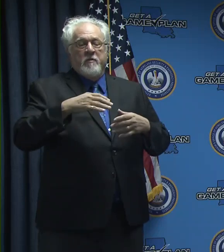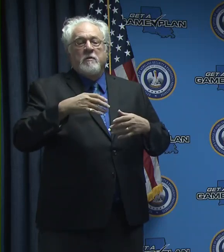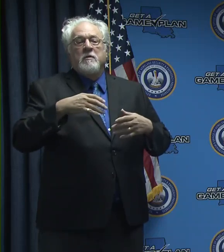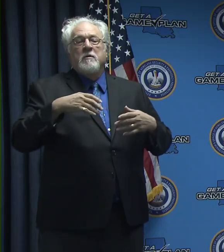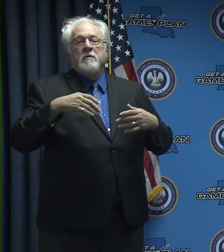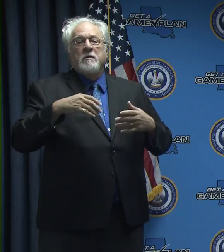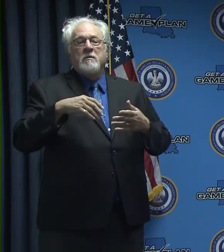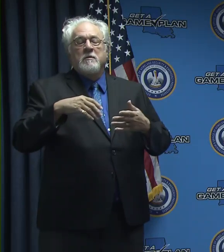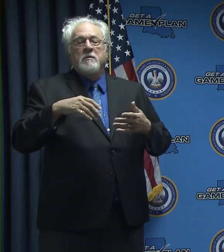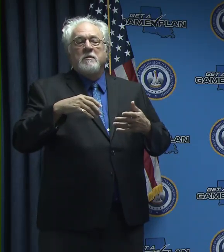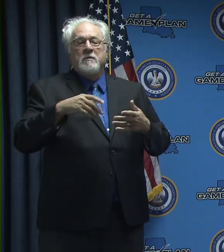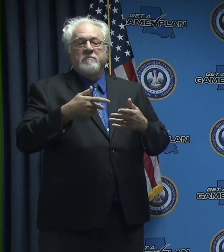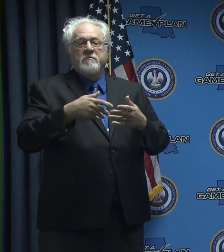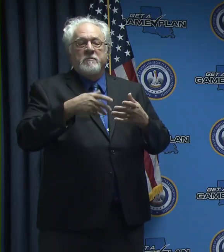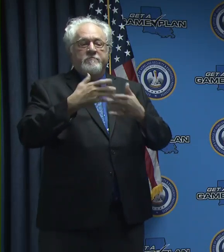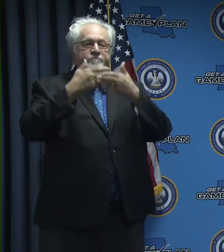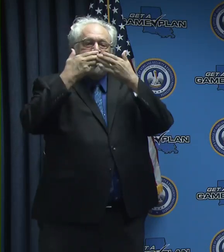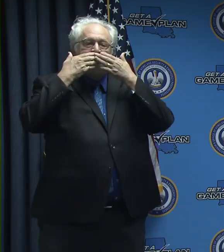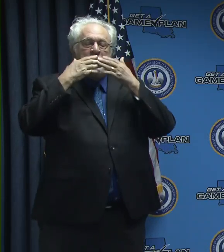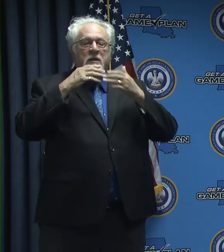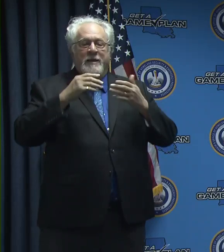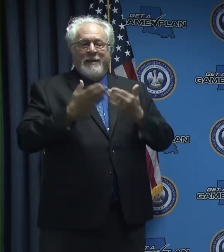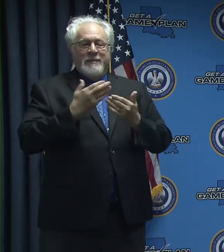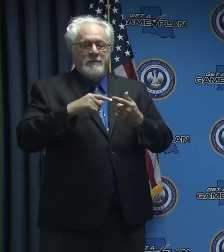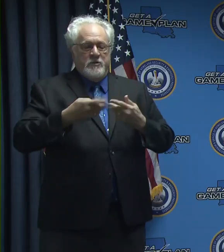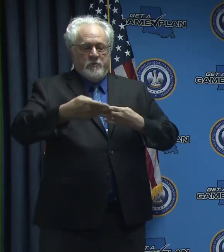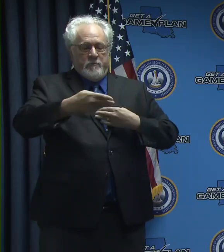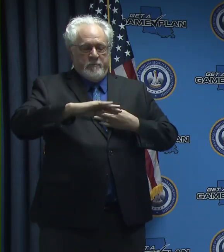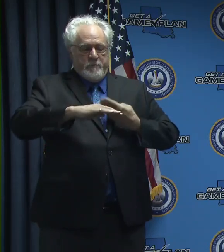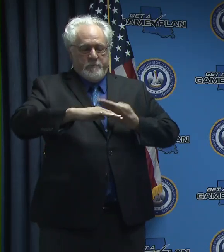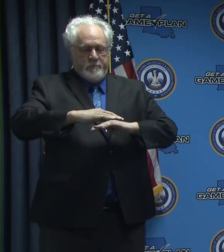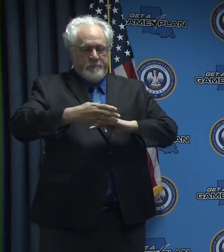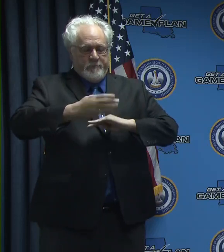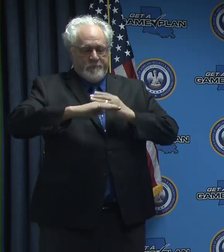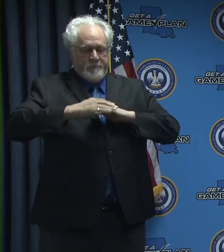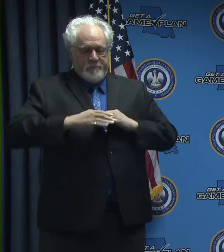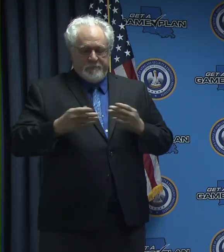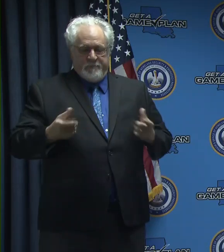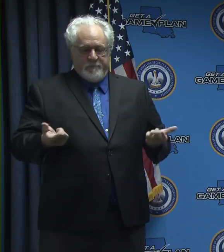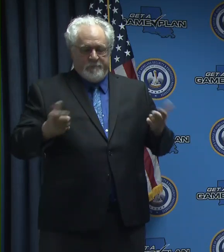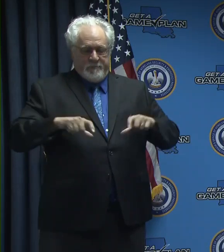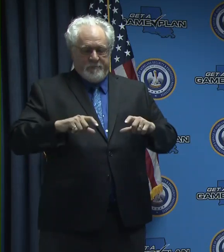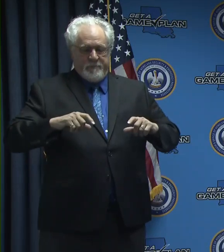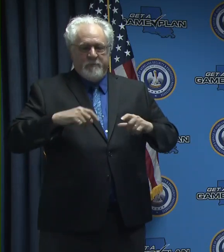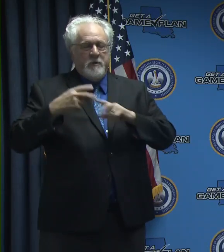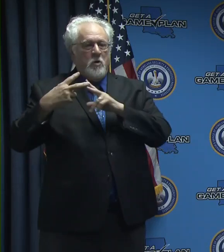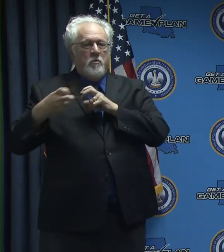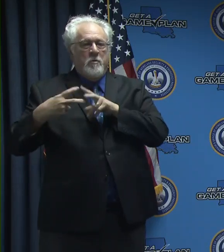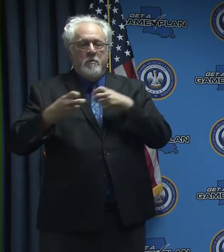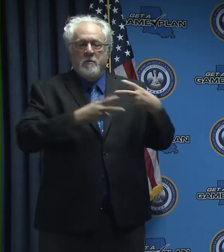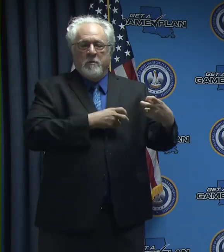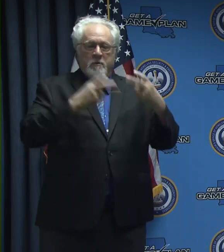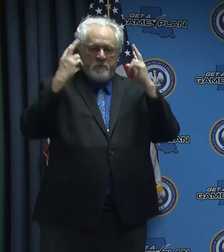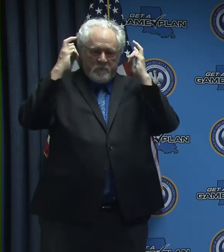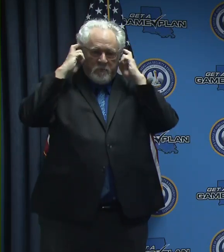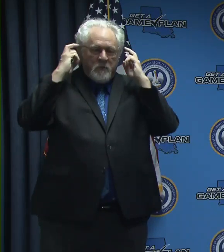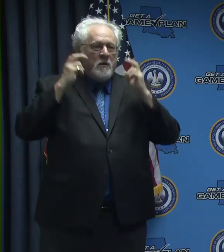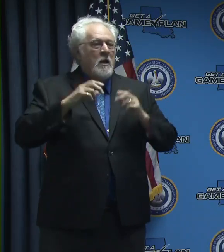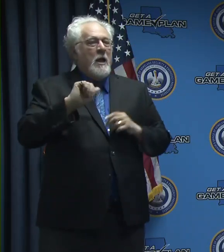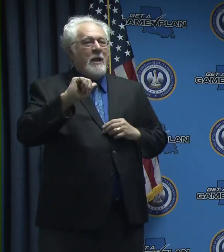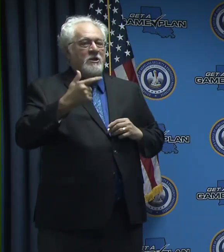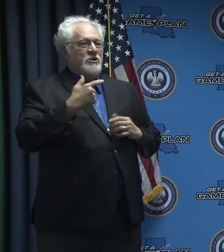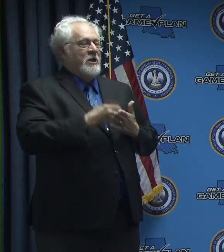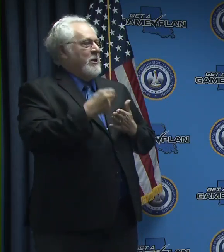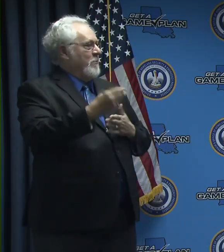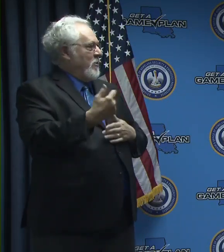coverings that are relatively easy to manufacture at home. And I want to thank the Attorney General. He brought me a